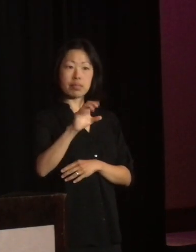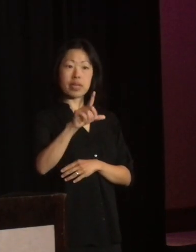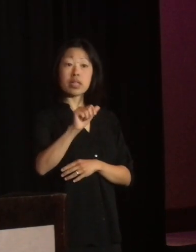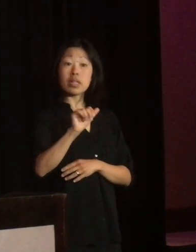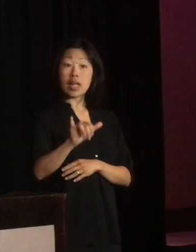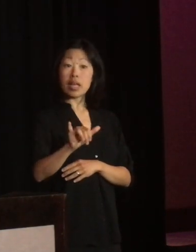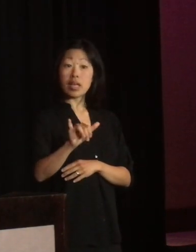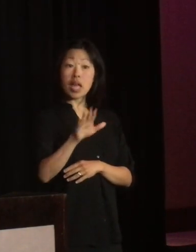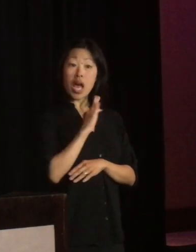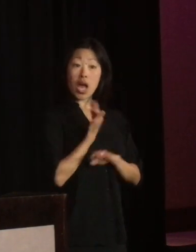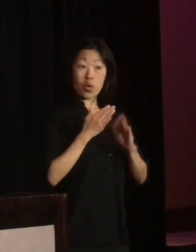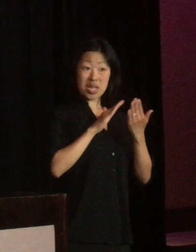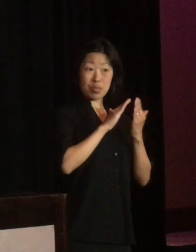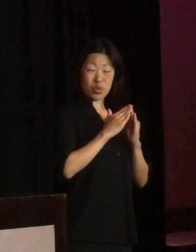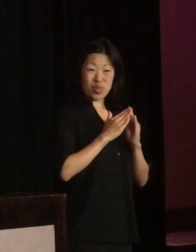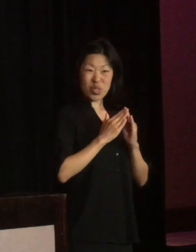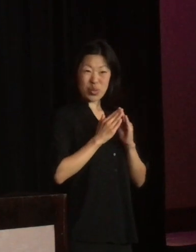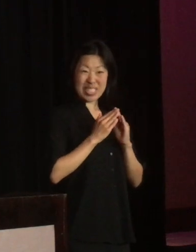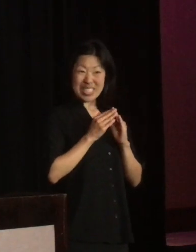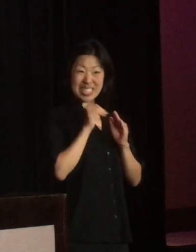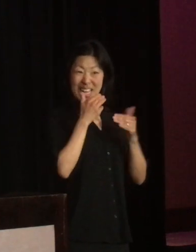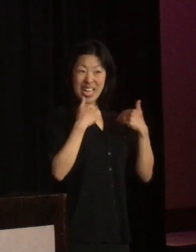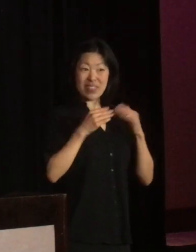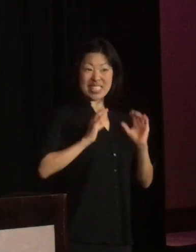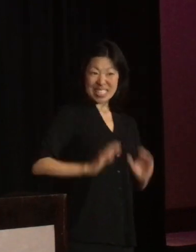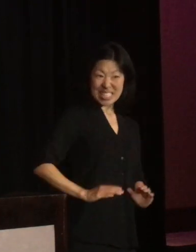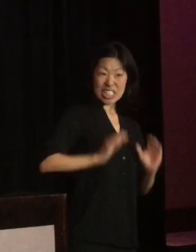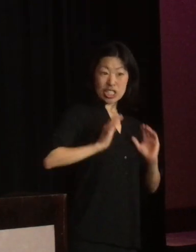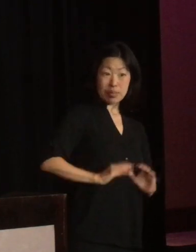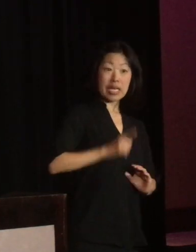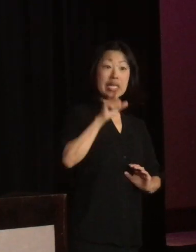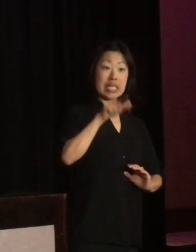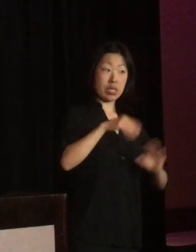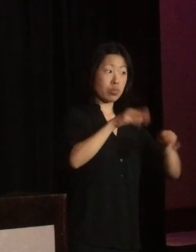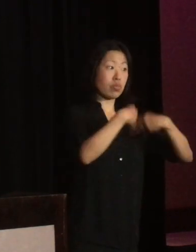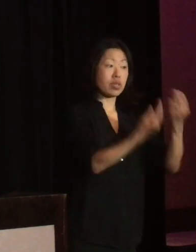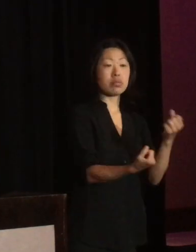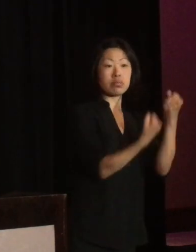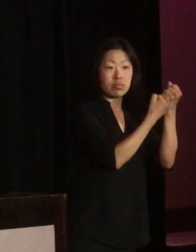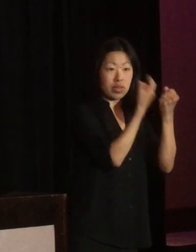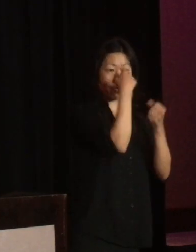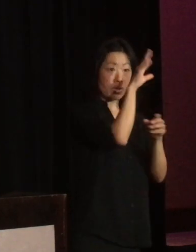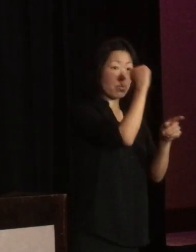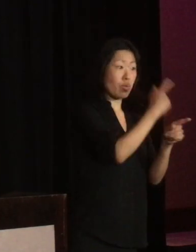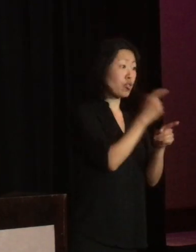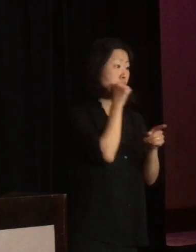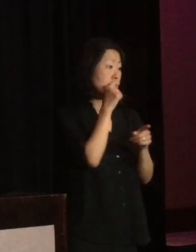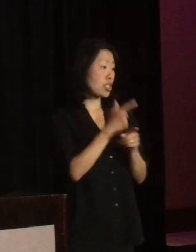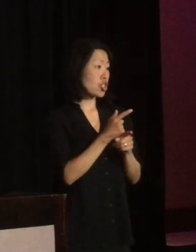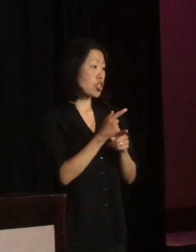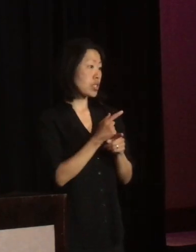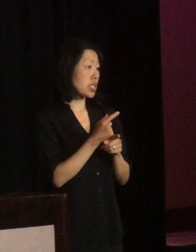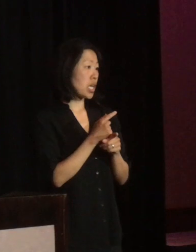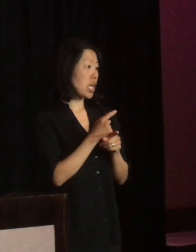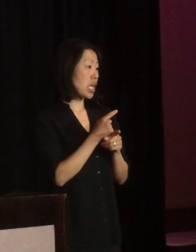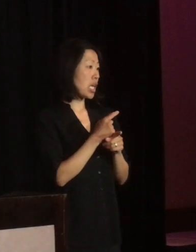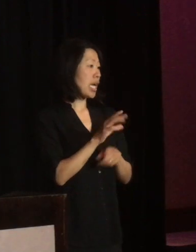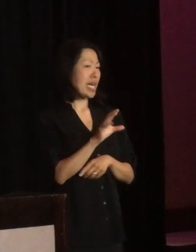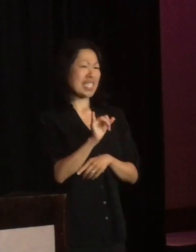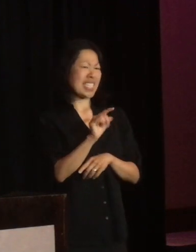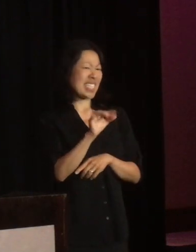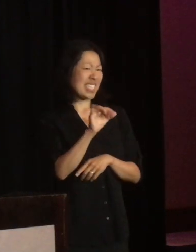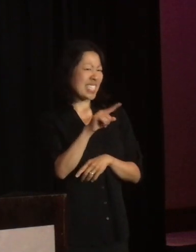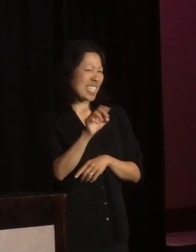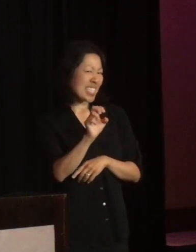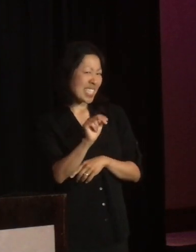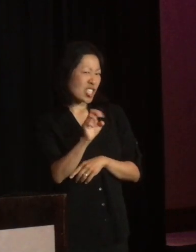issue around lacking citizenship, but we also need to do some more support for our brothers and sisters who are not currently U.S.